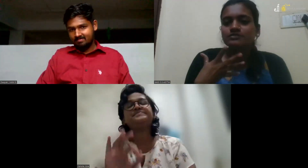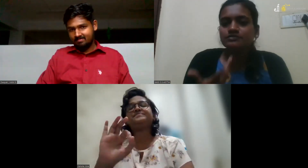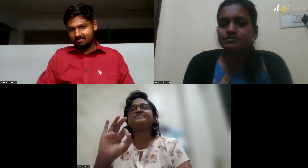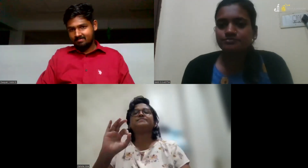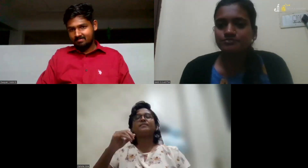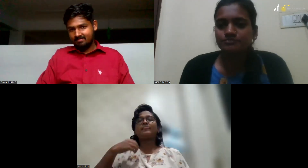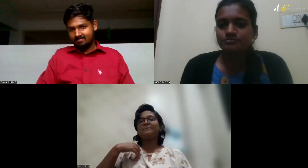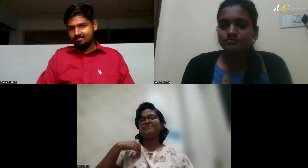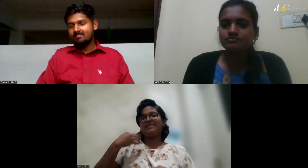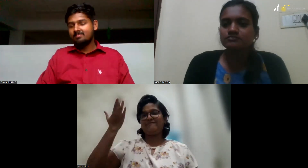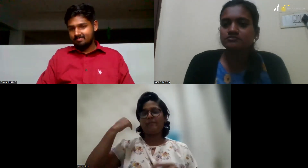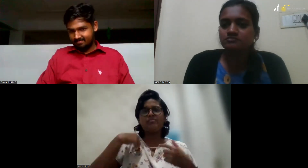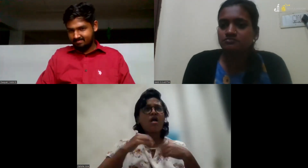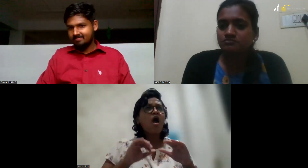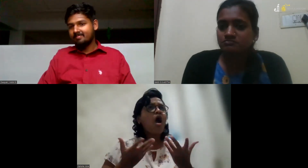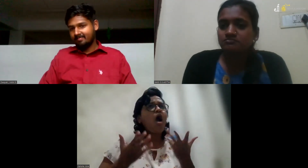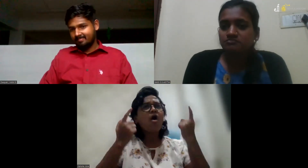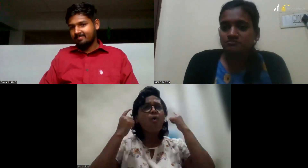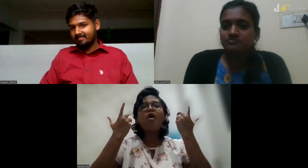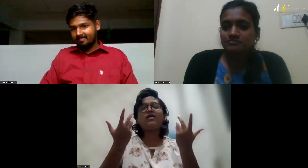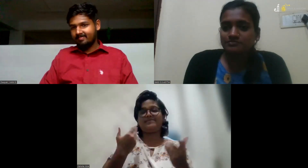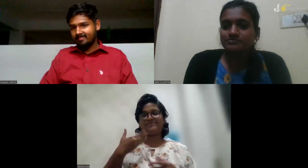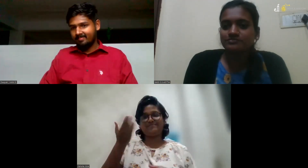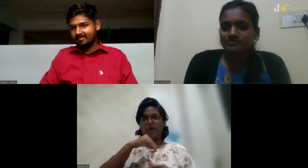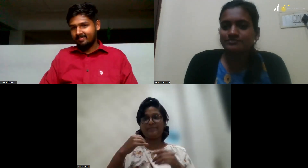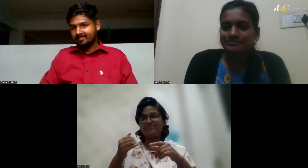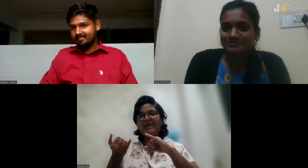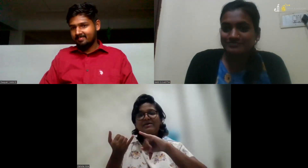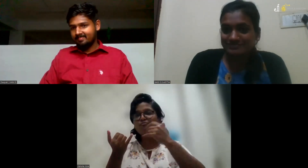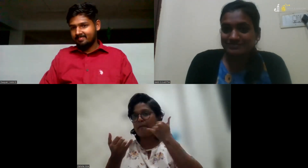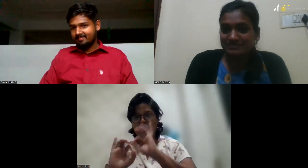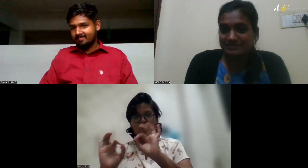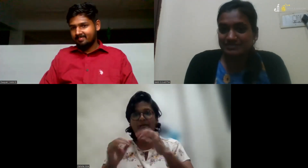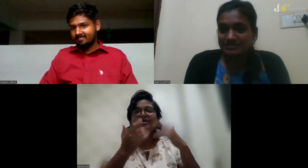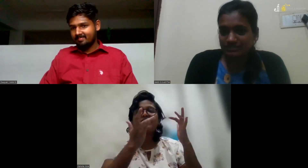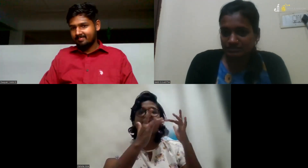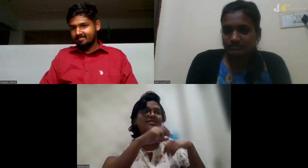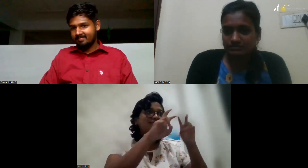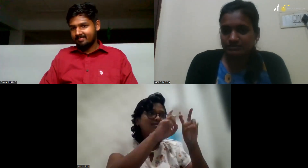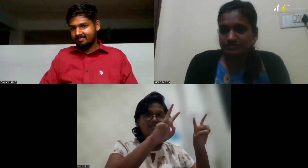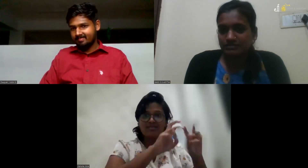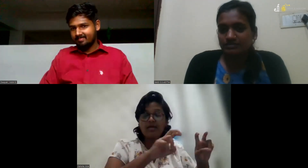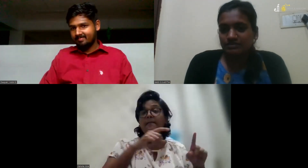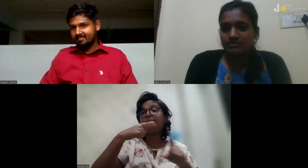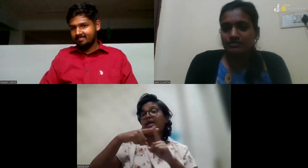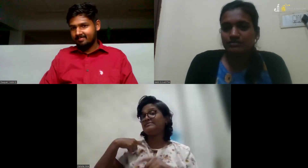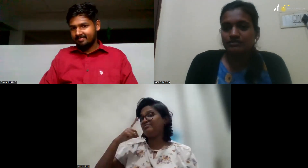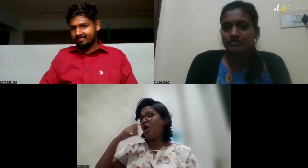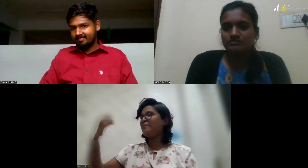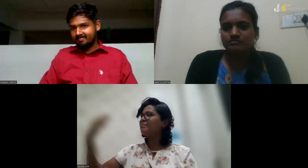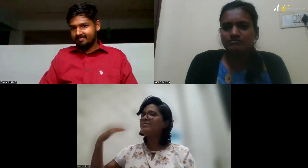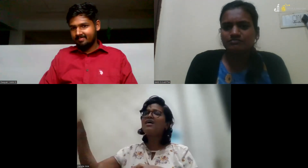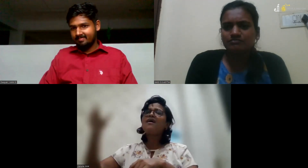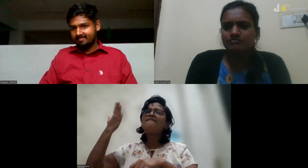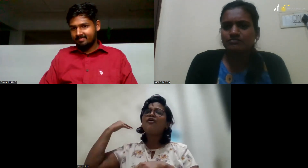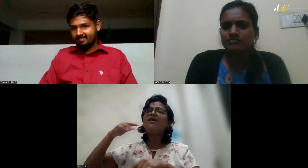places are quite tough. So, what was your experience? So, Karuna here. When I don't have the mobile at